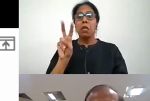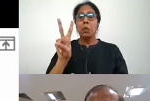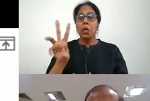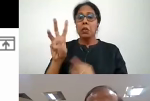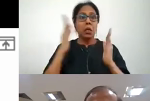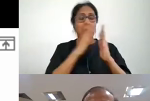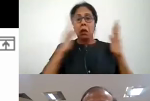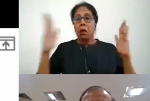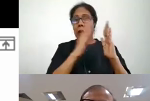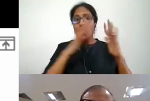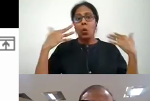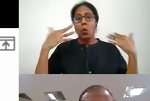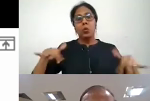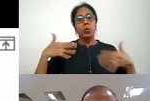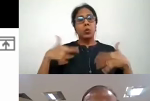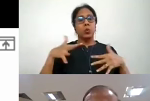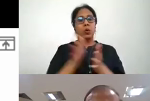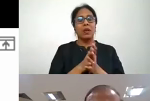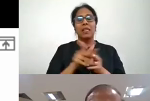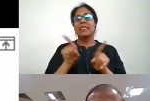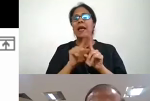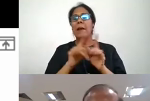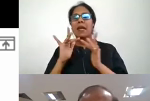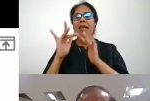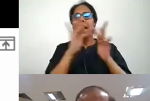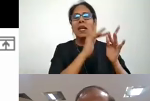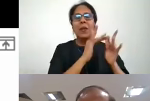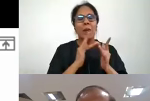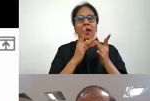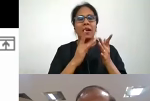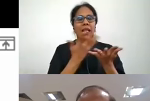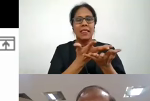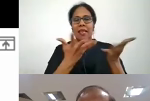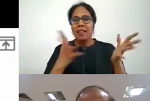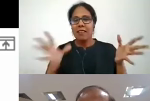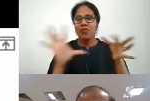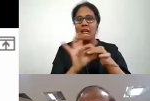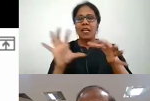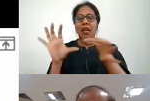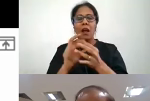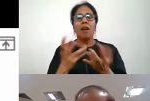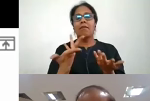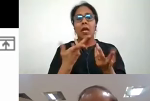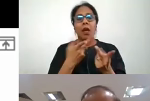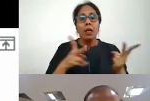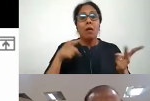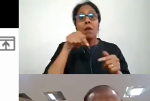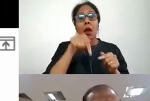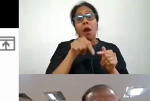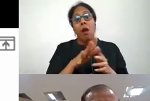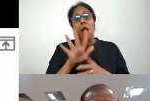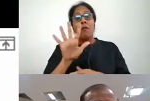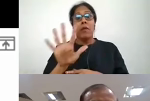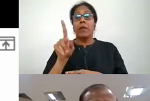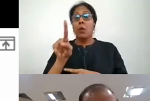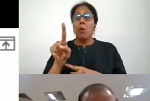in the APEC region, we will see around 50% of the devices wired or over Wi-Fi.